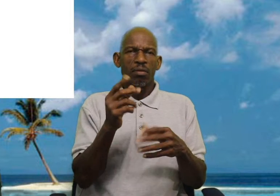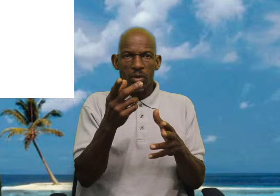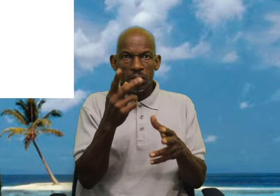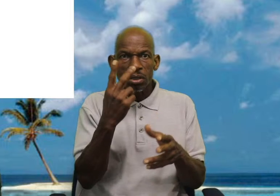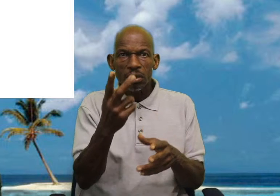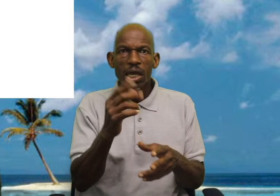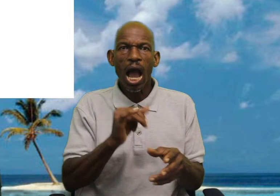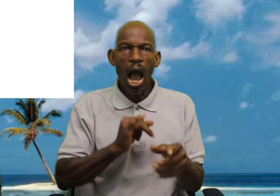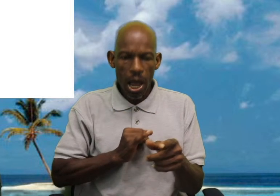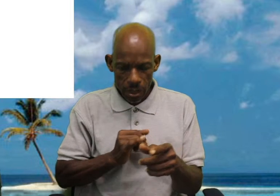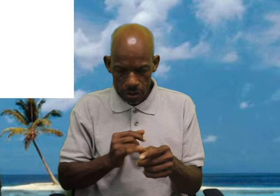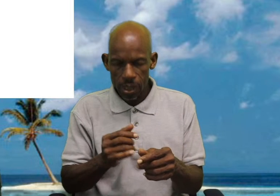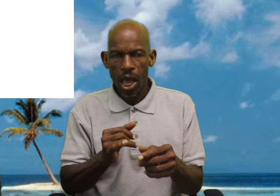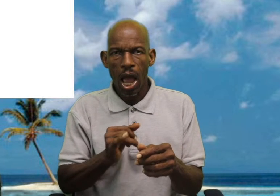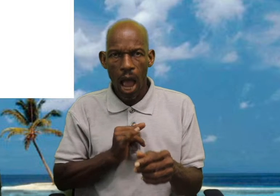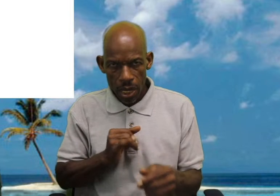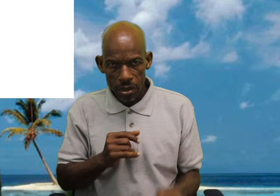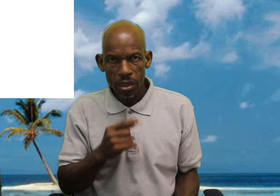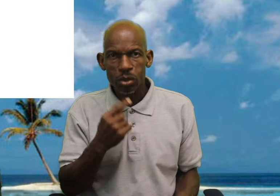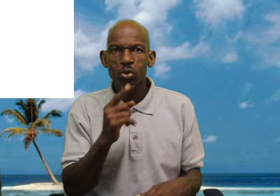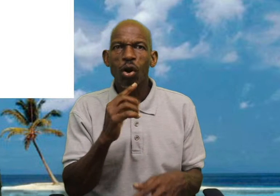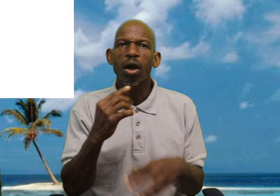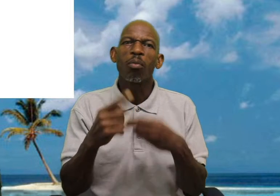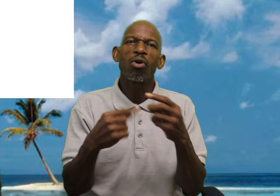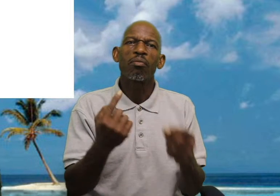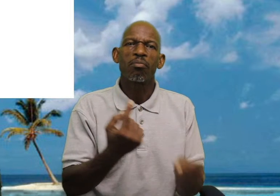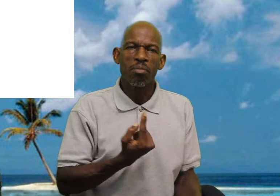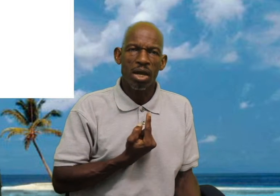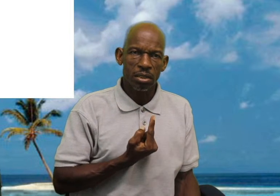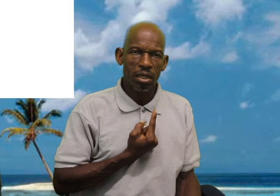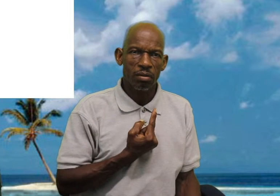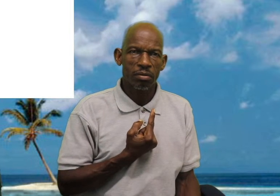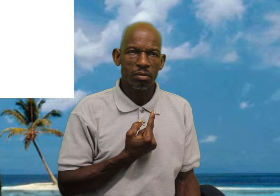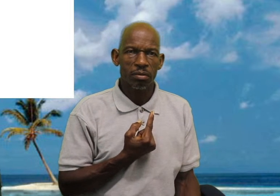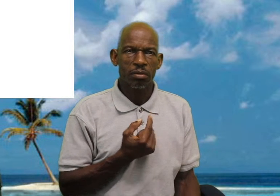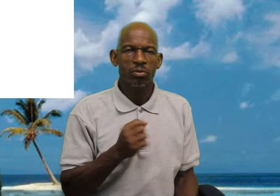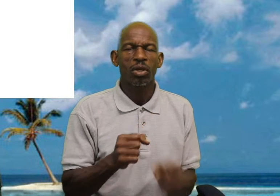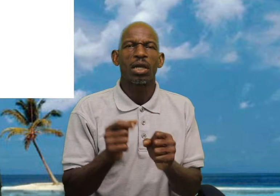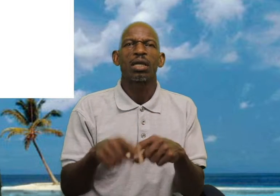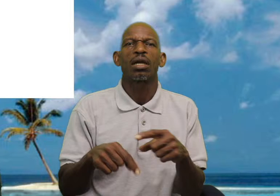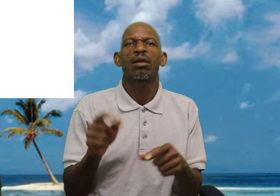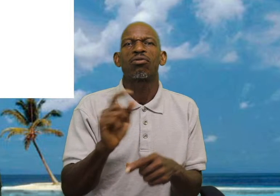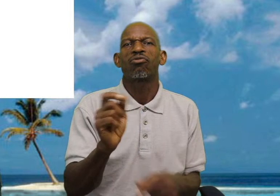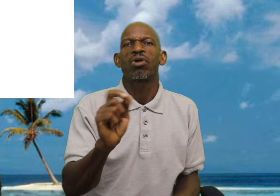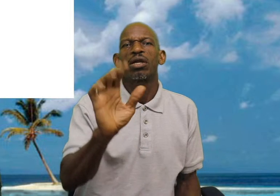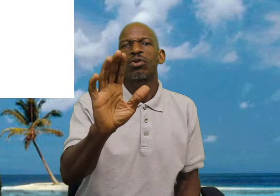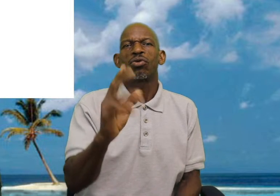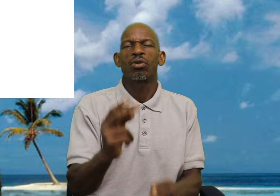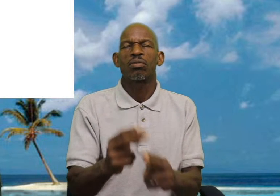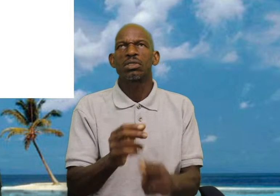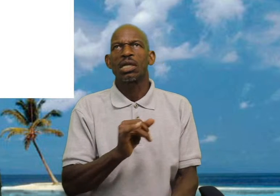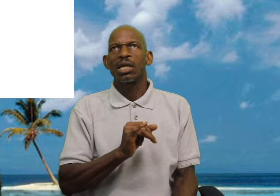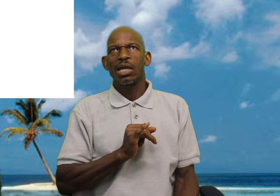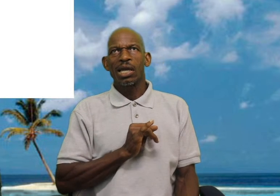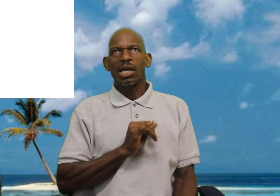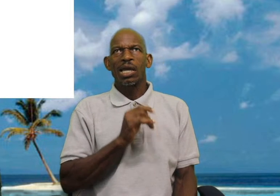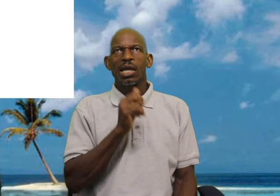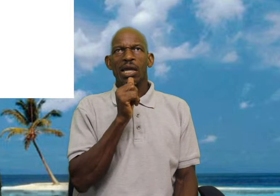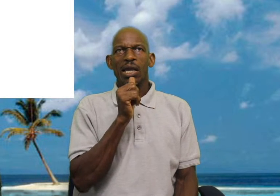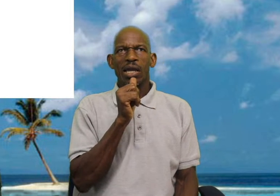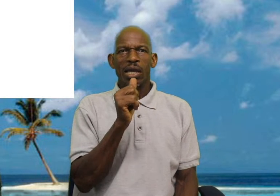And I went off on my type of sentence here. It was supposed to be an, right? Verb